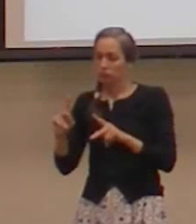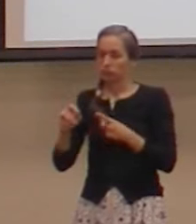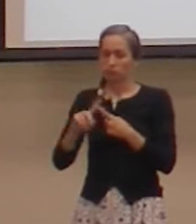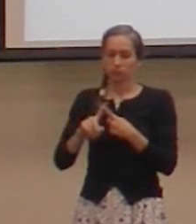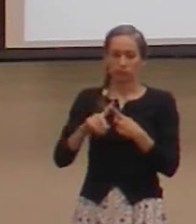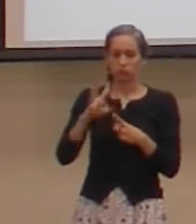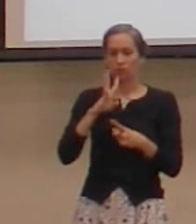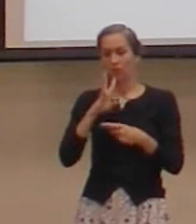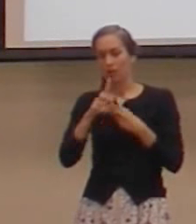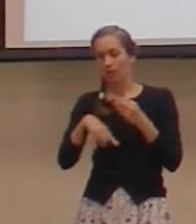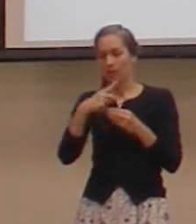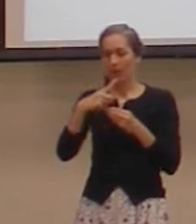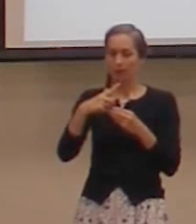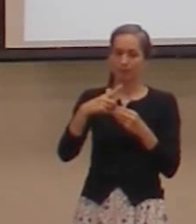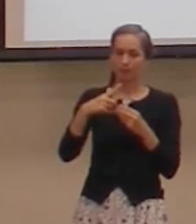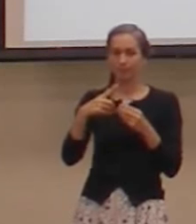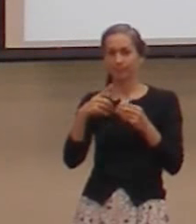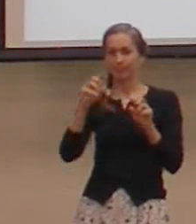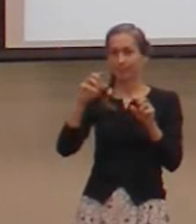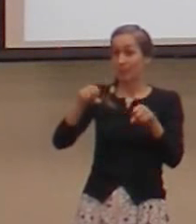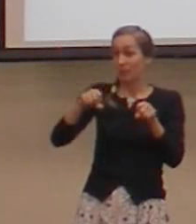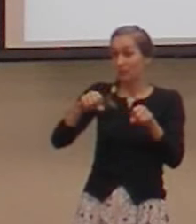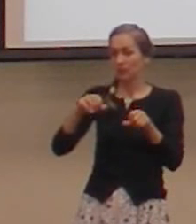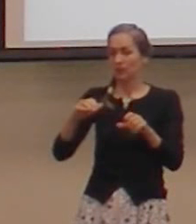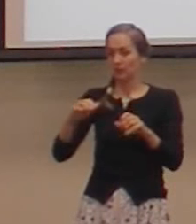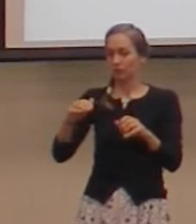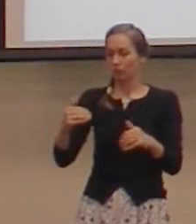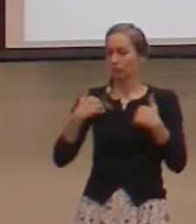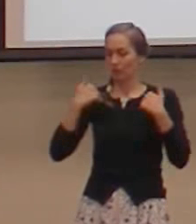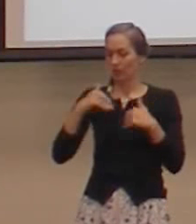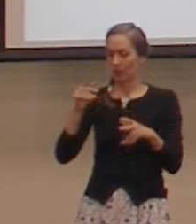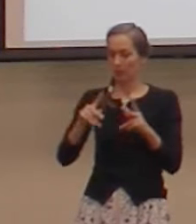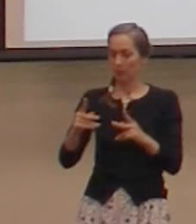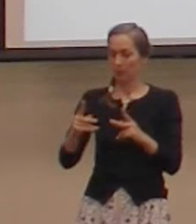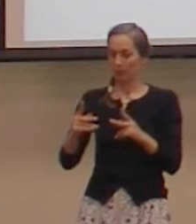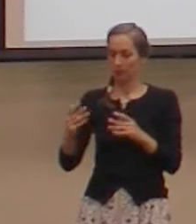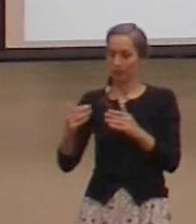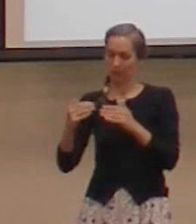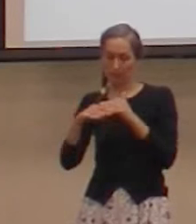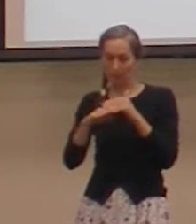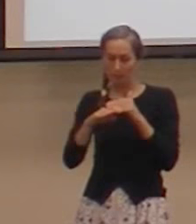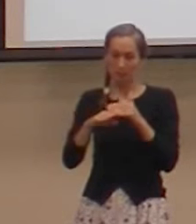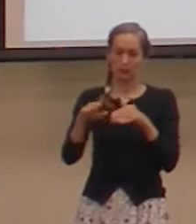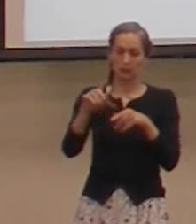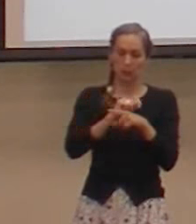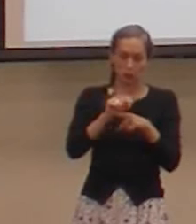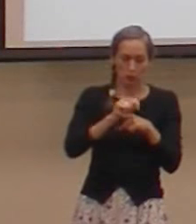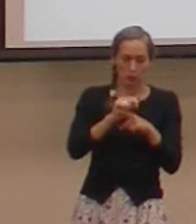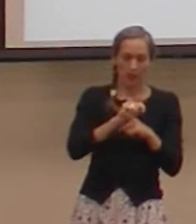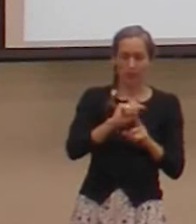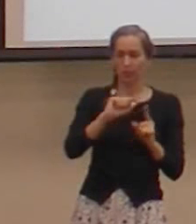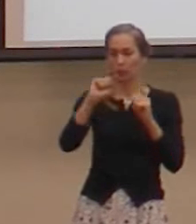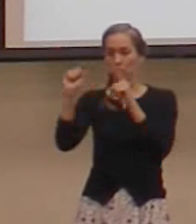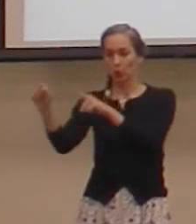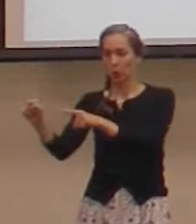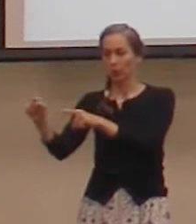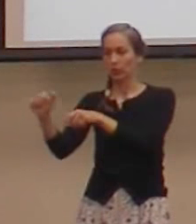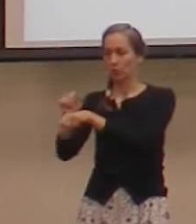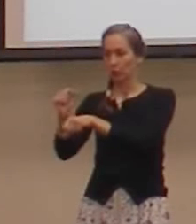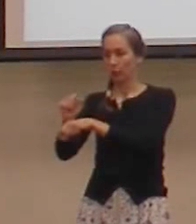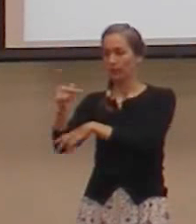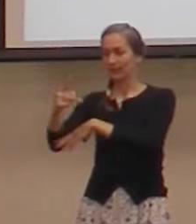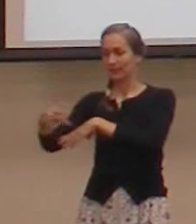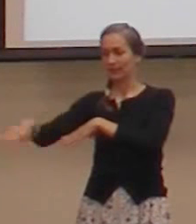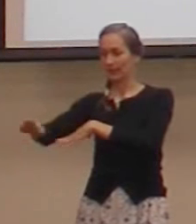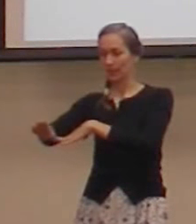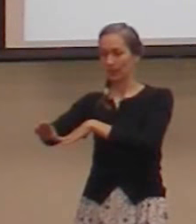talk about the possibility of our youth coming in and being trained to go out into the kingdom, I think that it